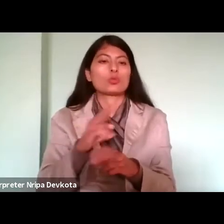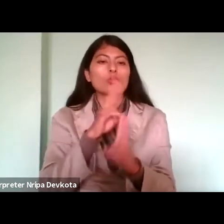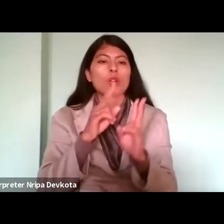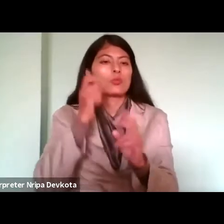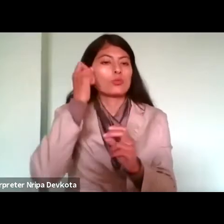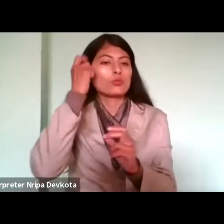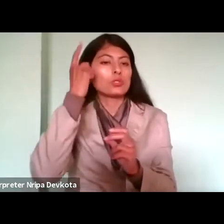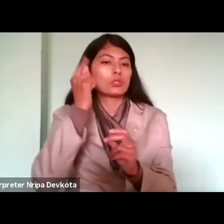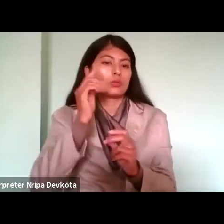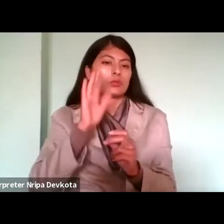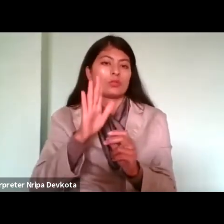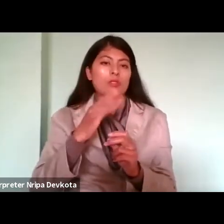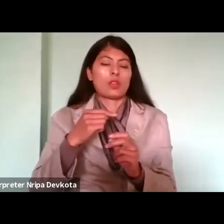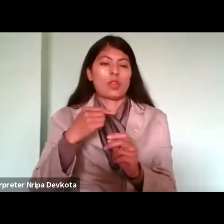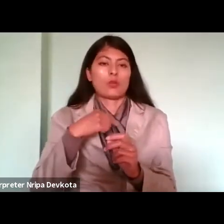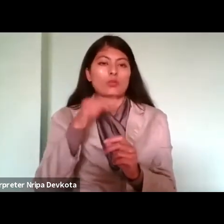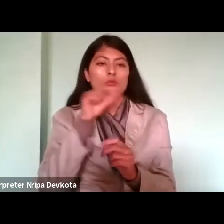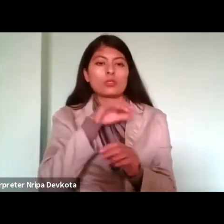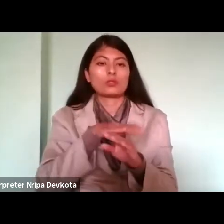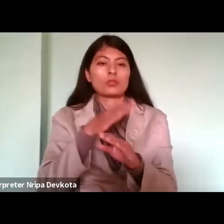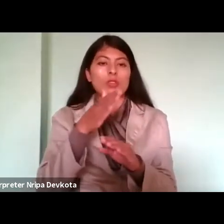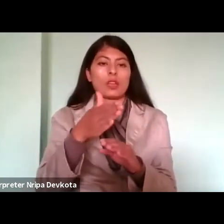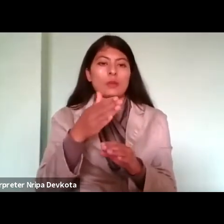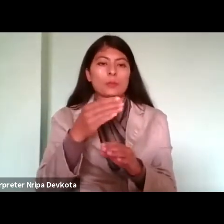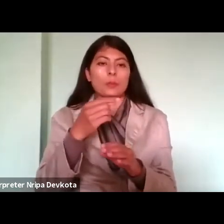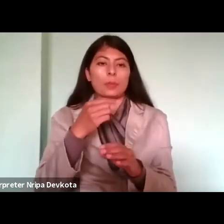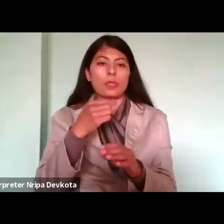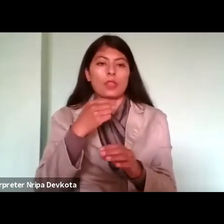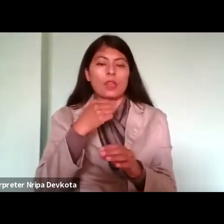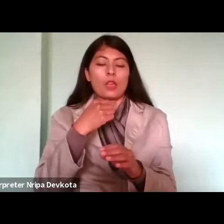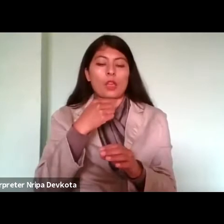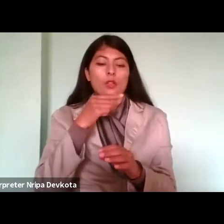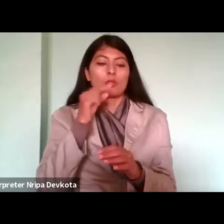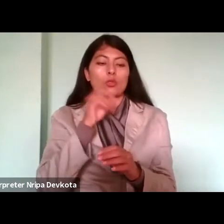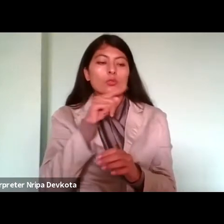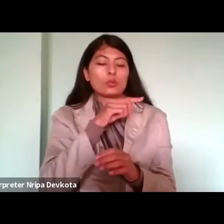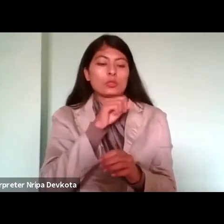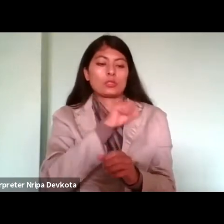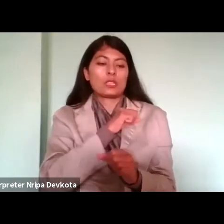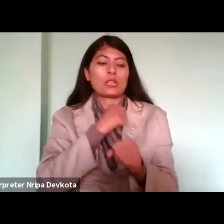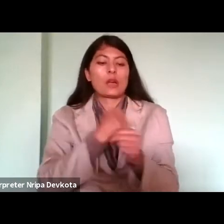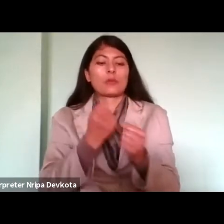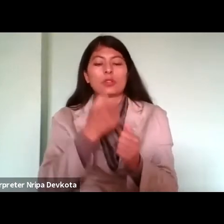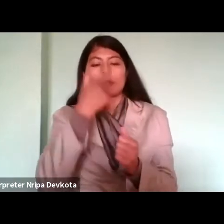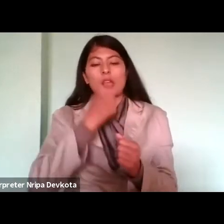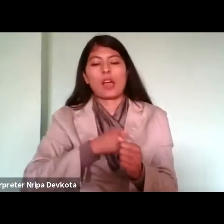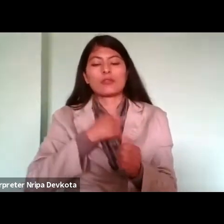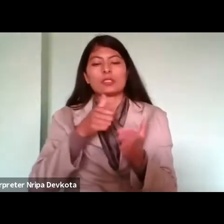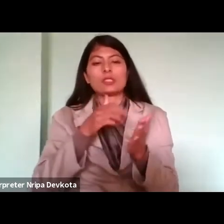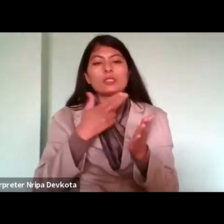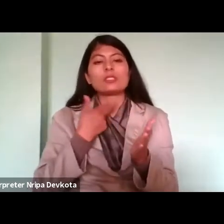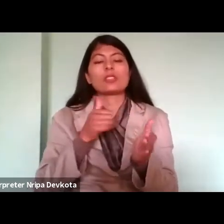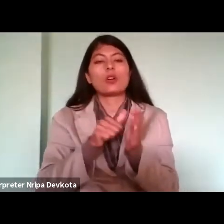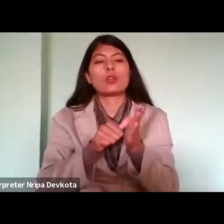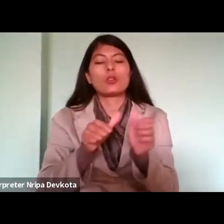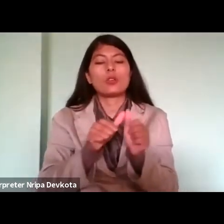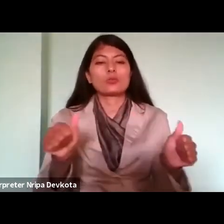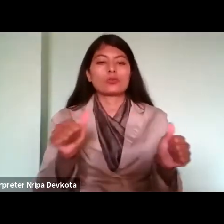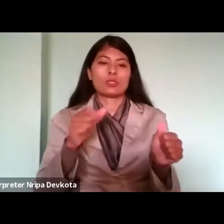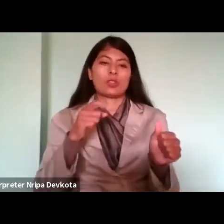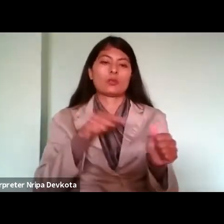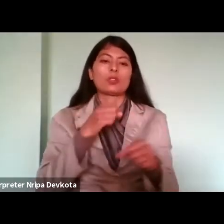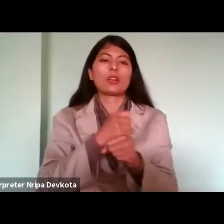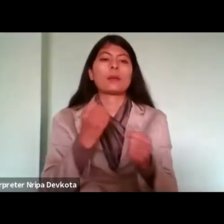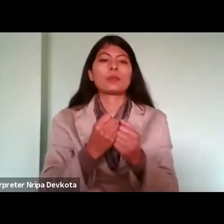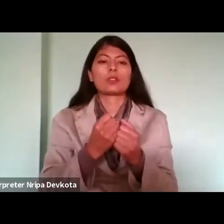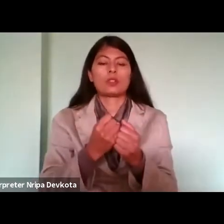decided to be sex workers because we've made a choice of us being sex workers. That is one. So to me, if this comes at a country